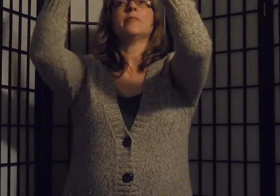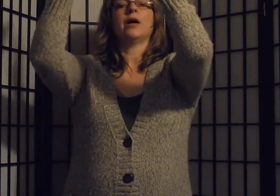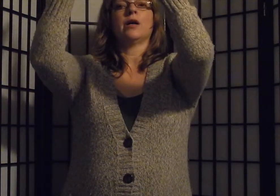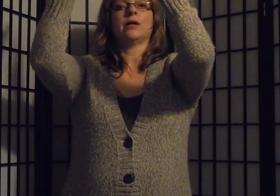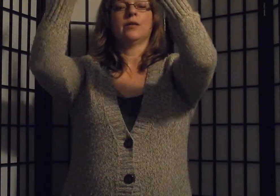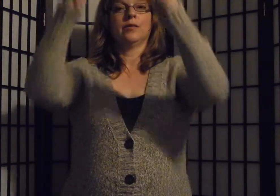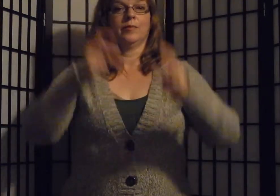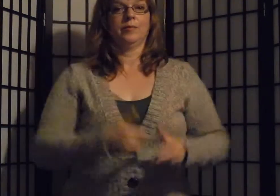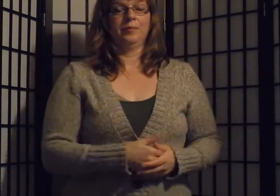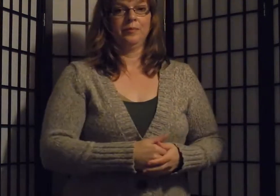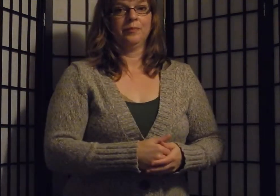Basketball.